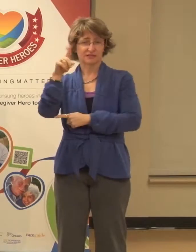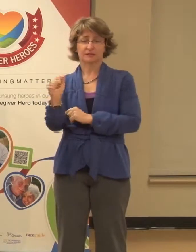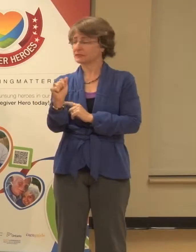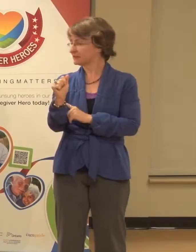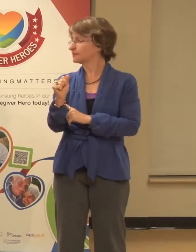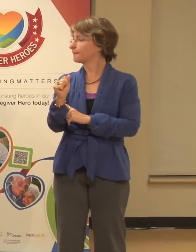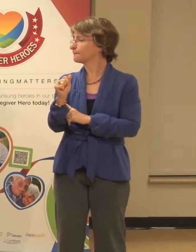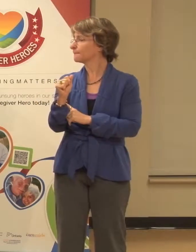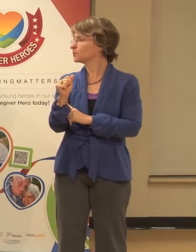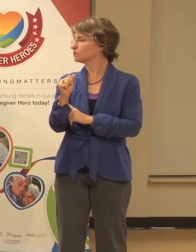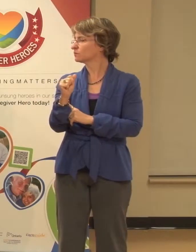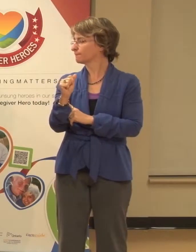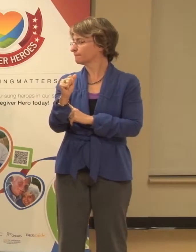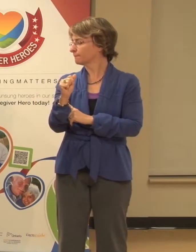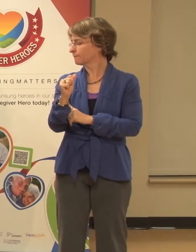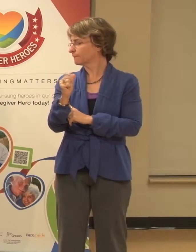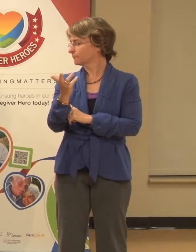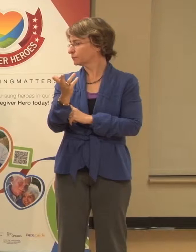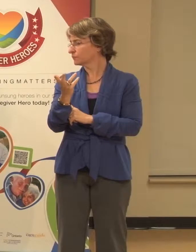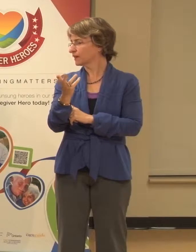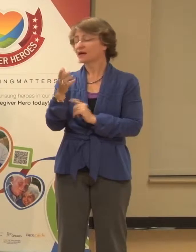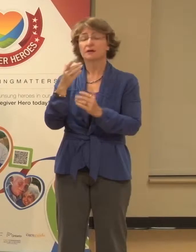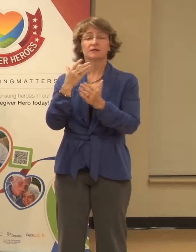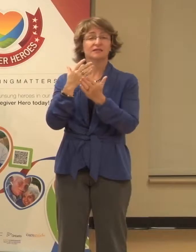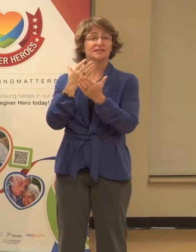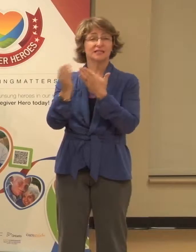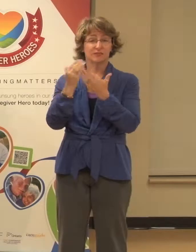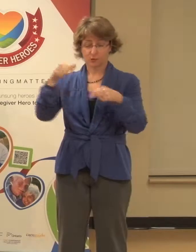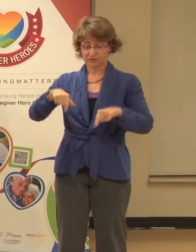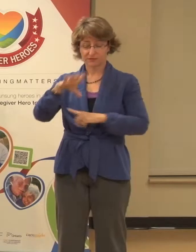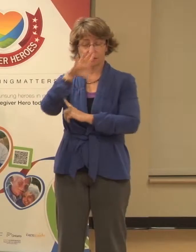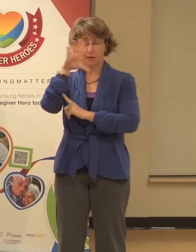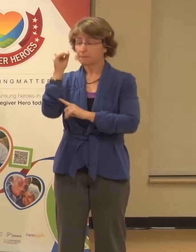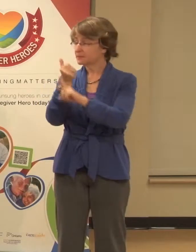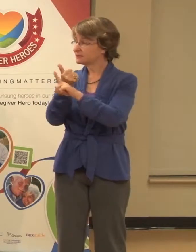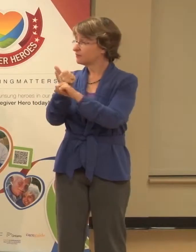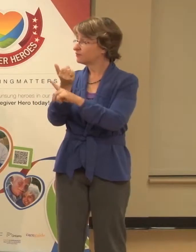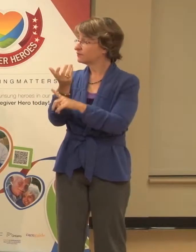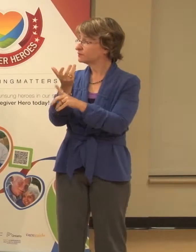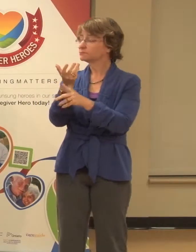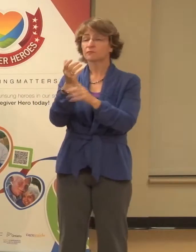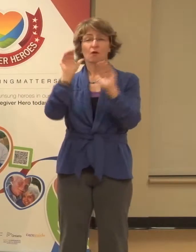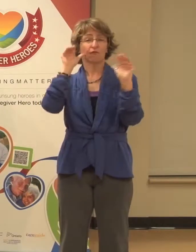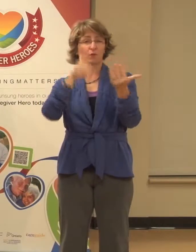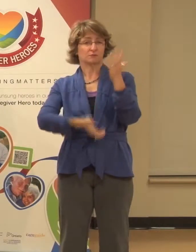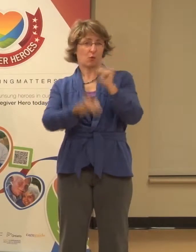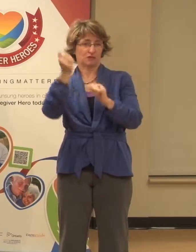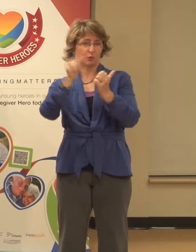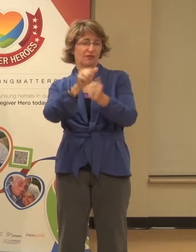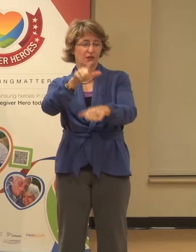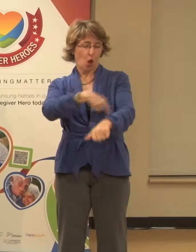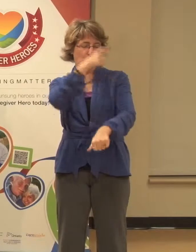And you know, even though our company deals mostly with